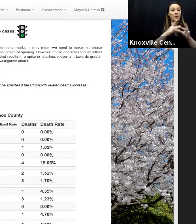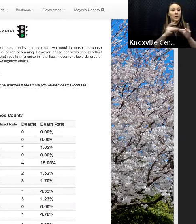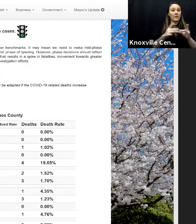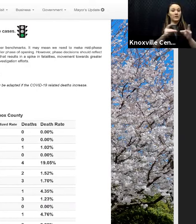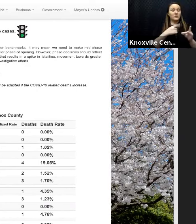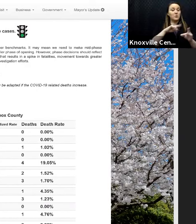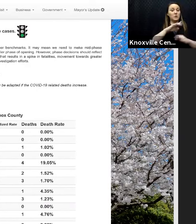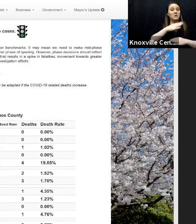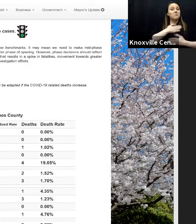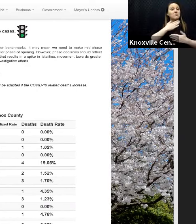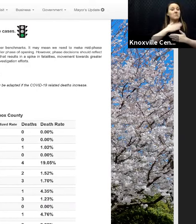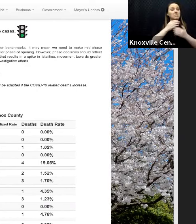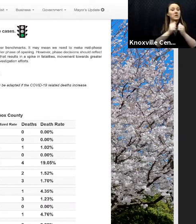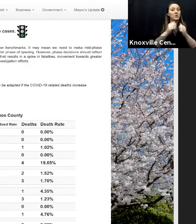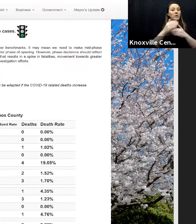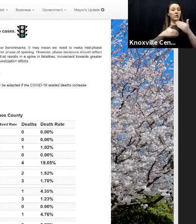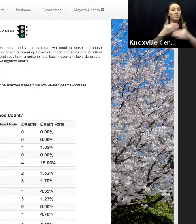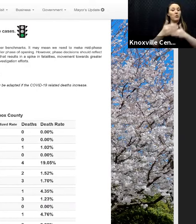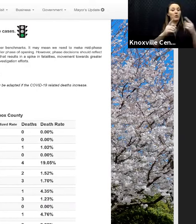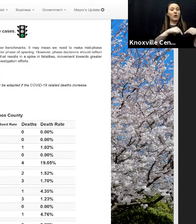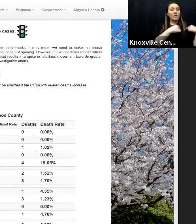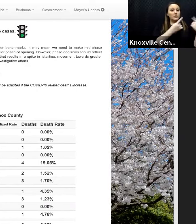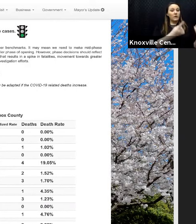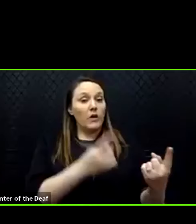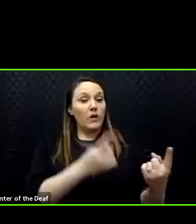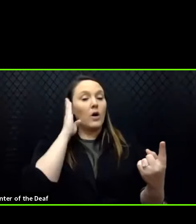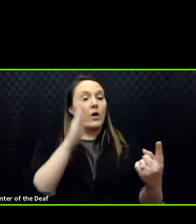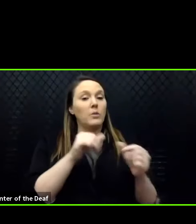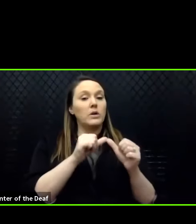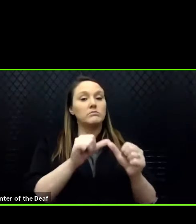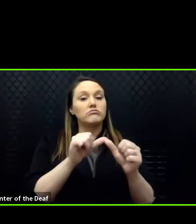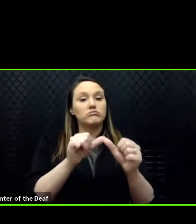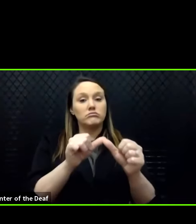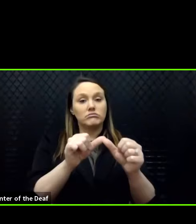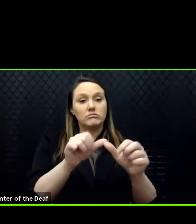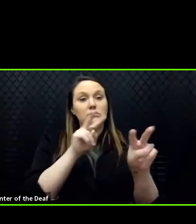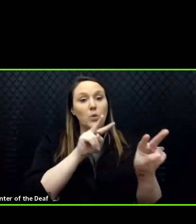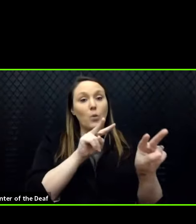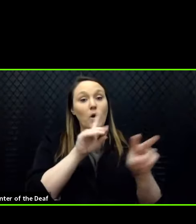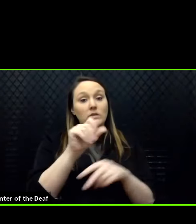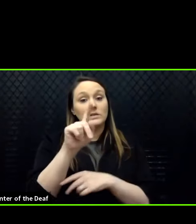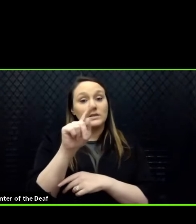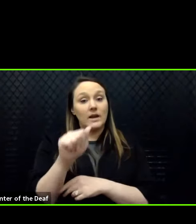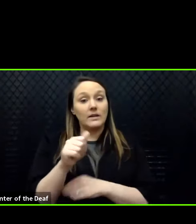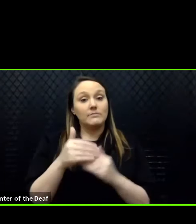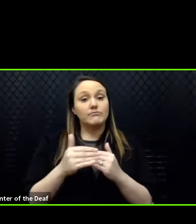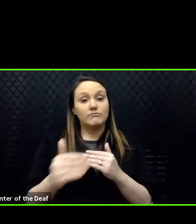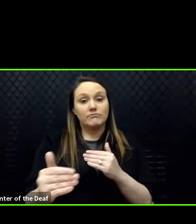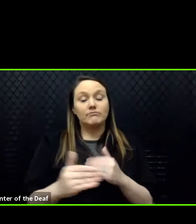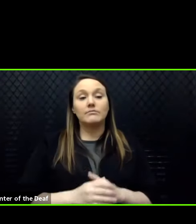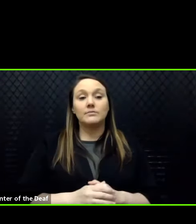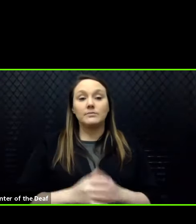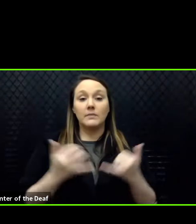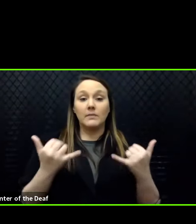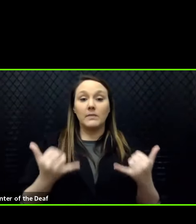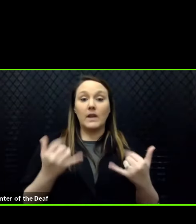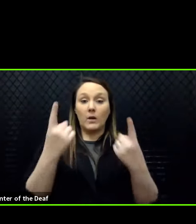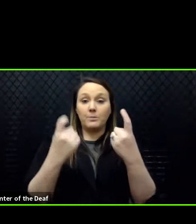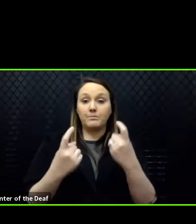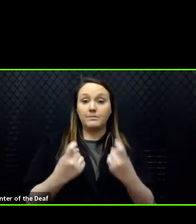with our progress so far and will continue to monitor the data moving forward. And now with that, I'll open it up for